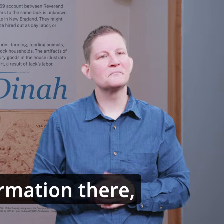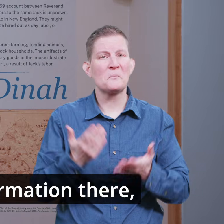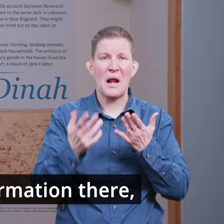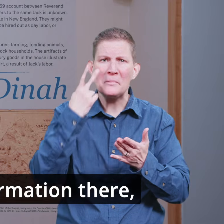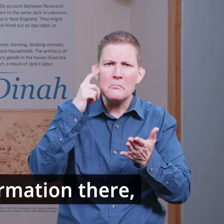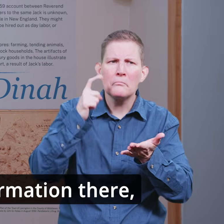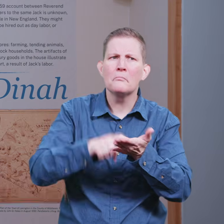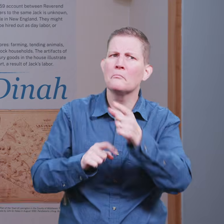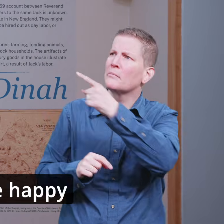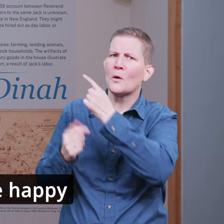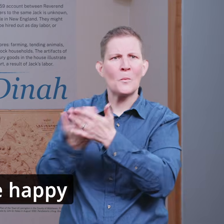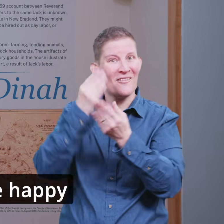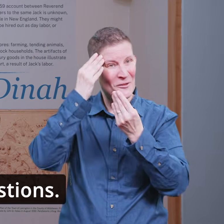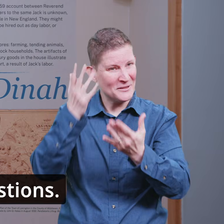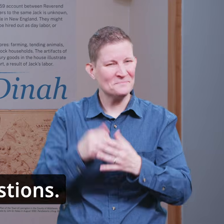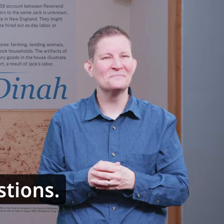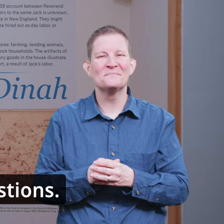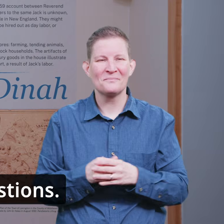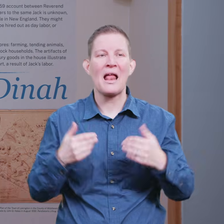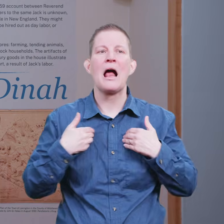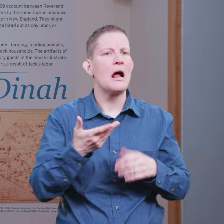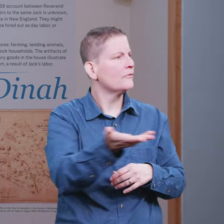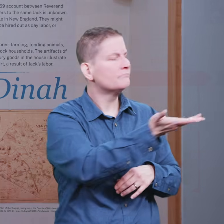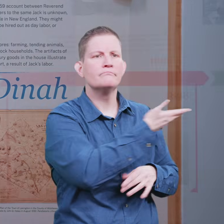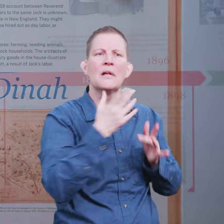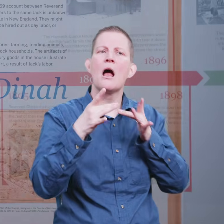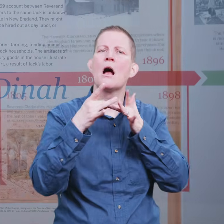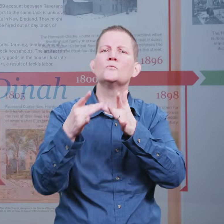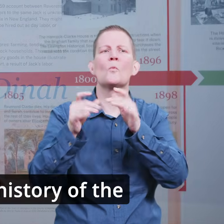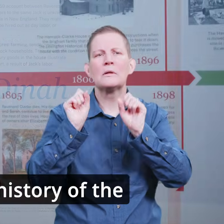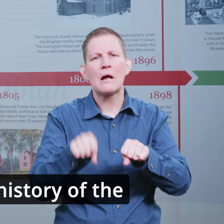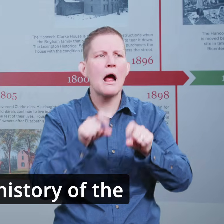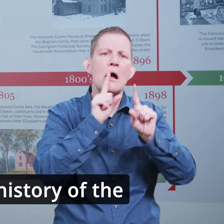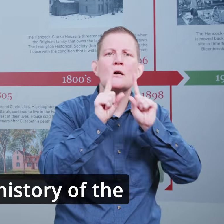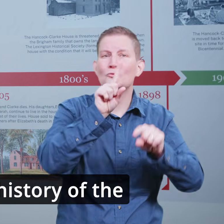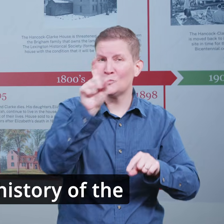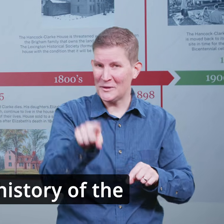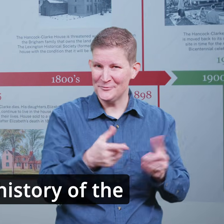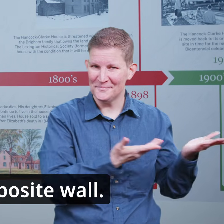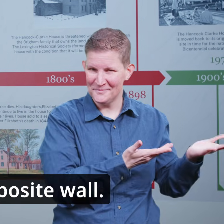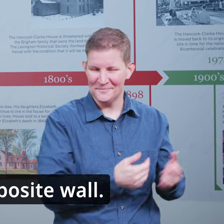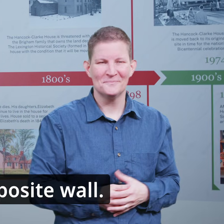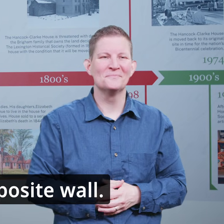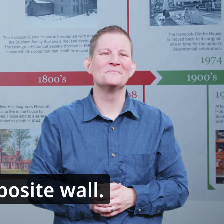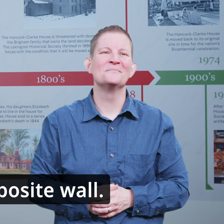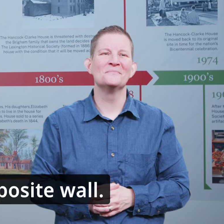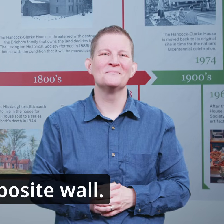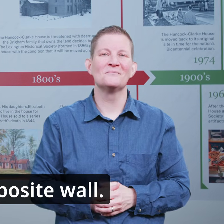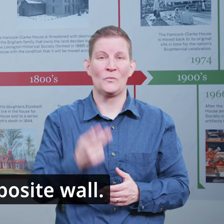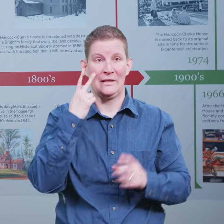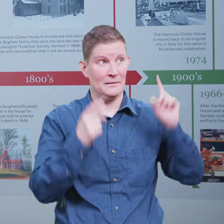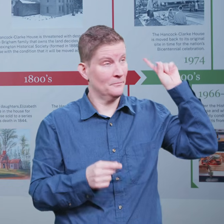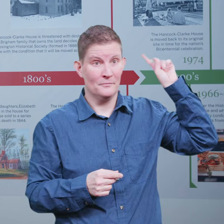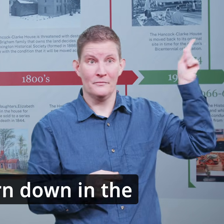some surprising information there, and the guides are happy to answer all questions. Also, please look at the history of the house itself on the